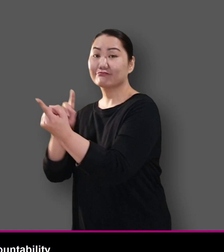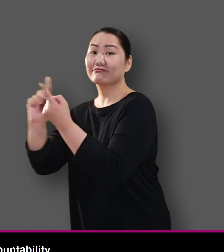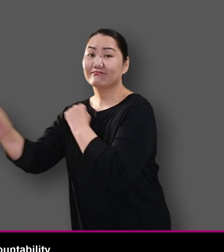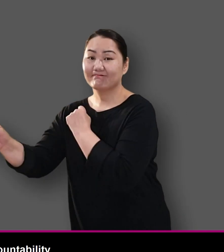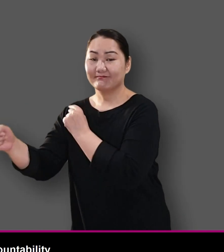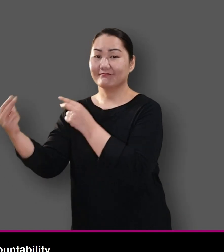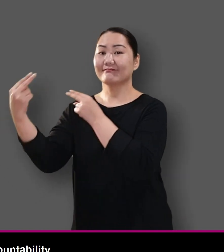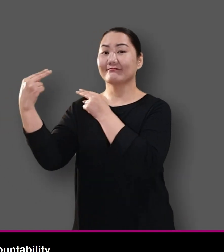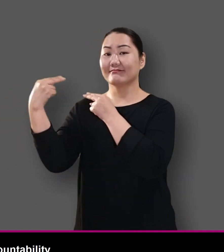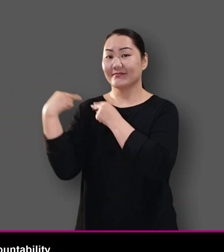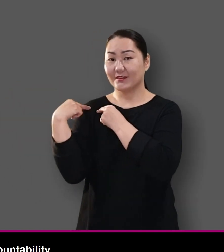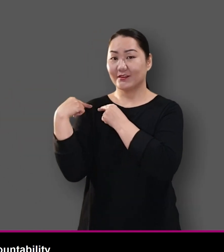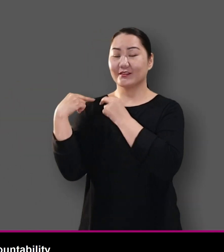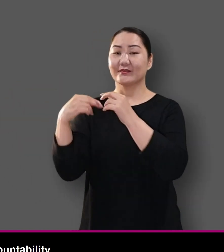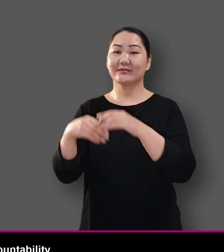Accountability.